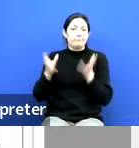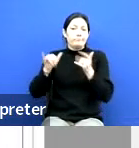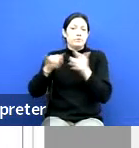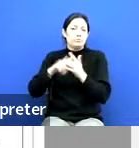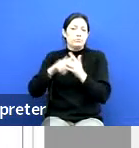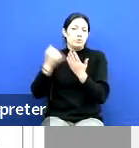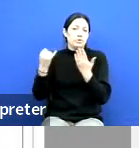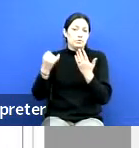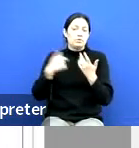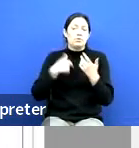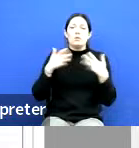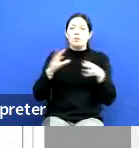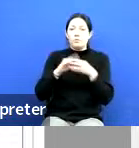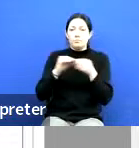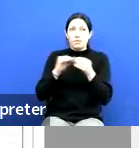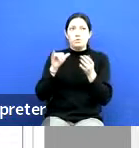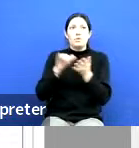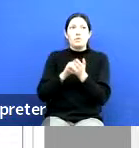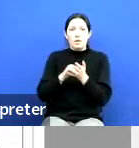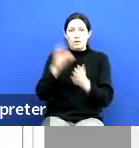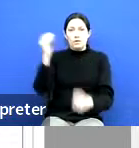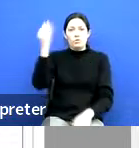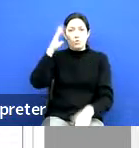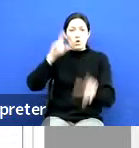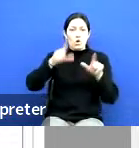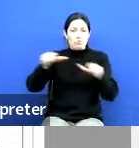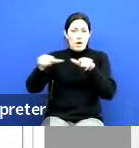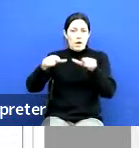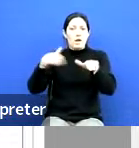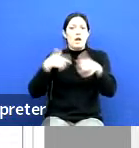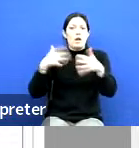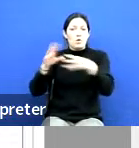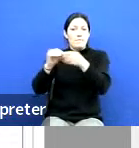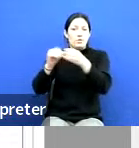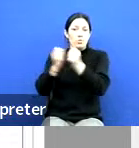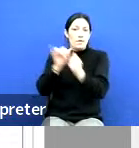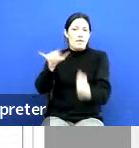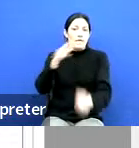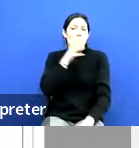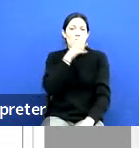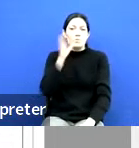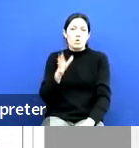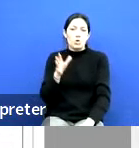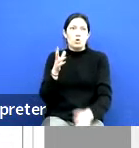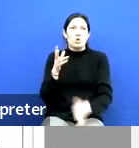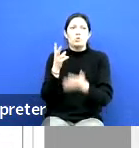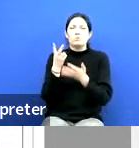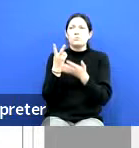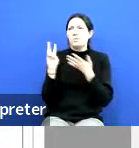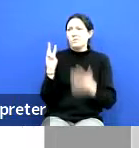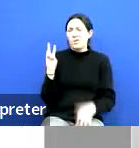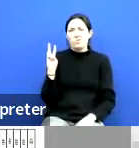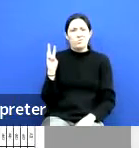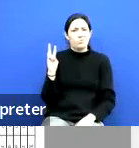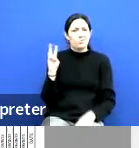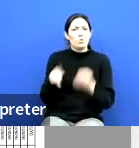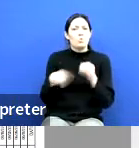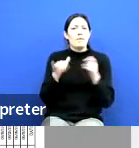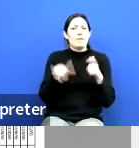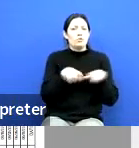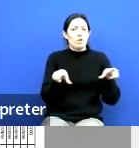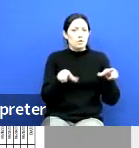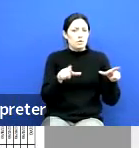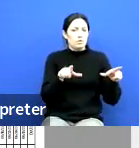of the solar array with the farmer 2 weeks ago. Wasn't it 2 weeks ago? When we got the check